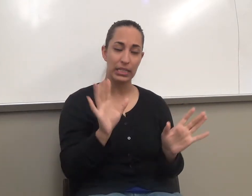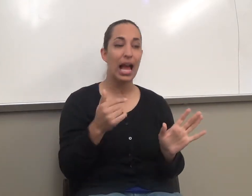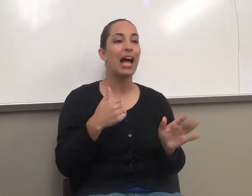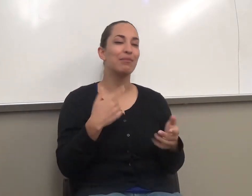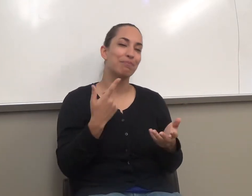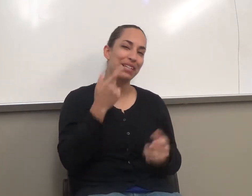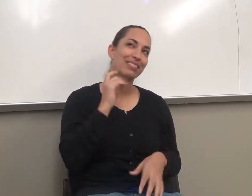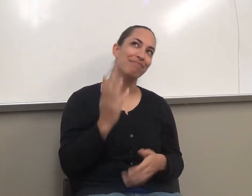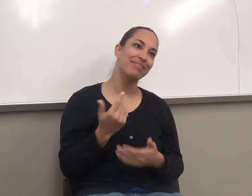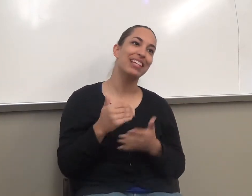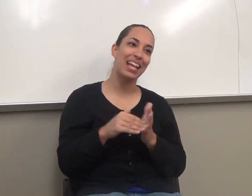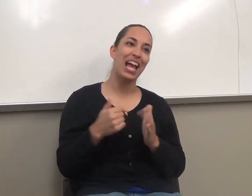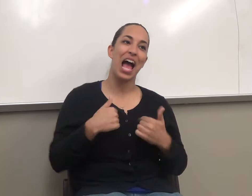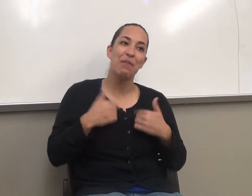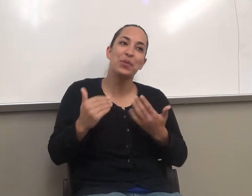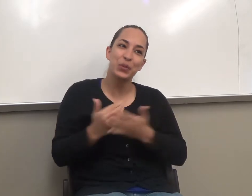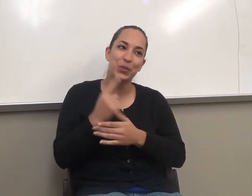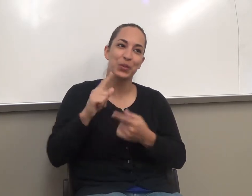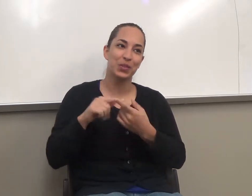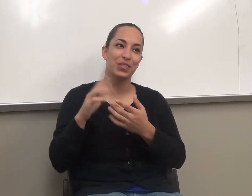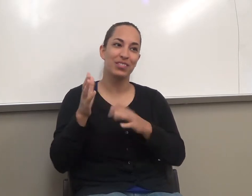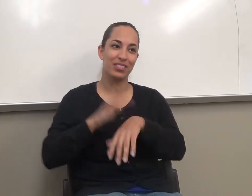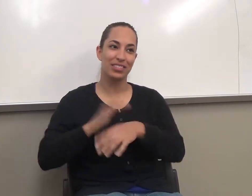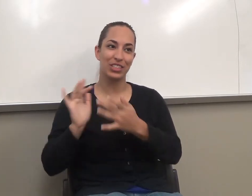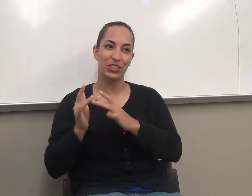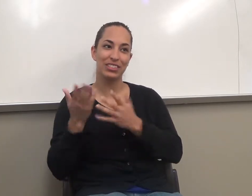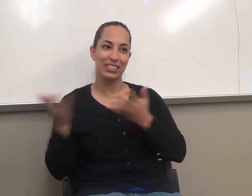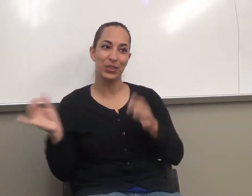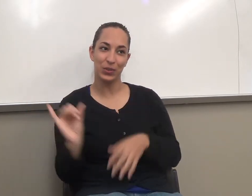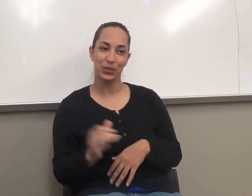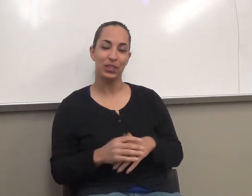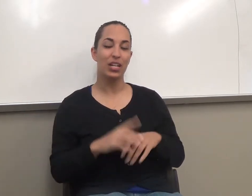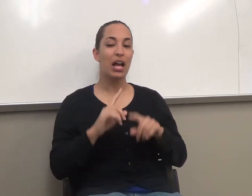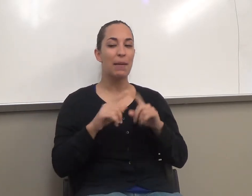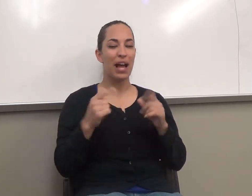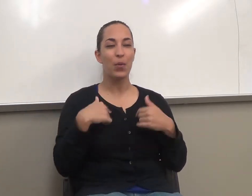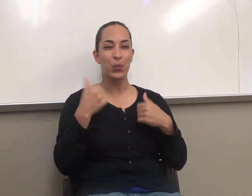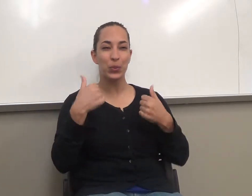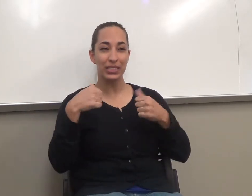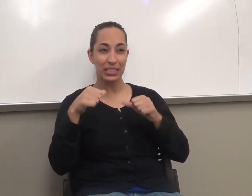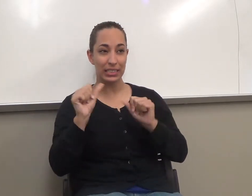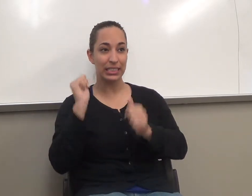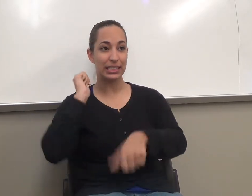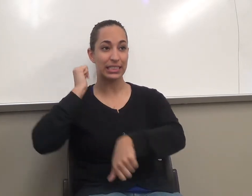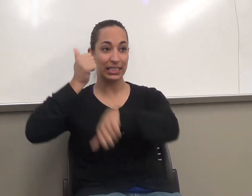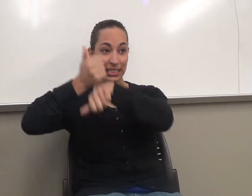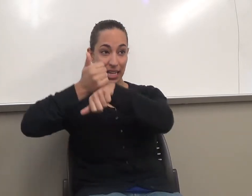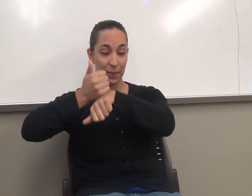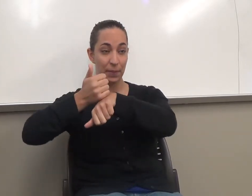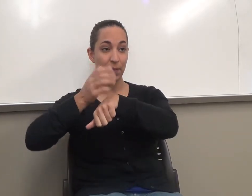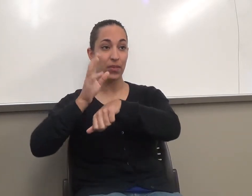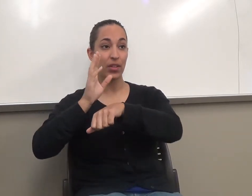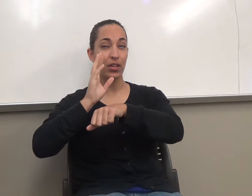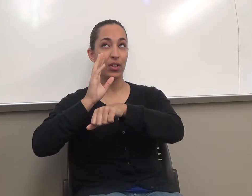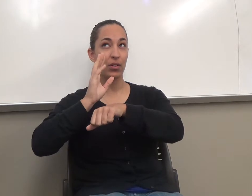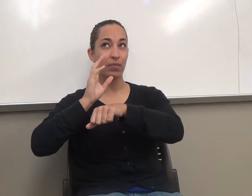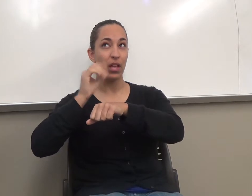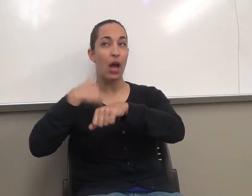this online stuff too, okay? I will set it up so that you can submit papers online this semester if you